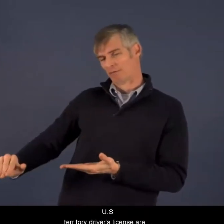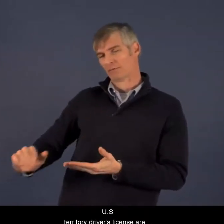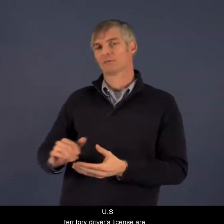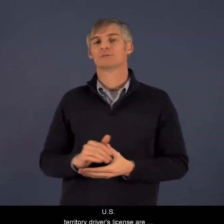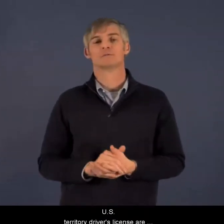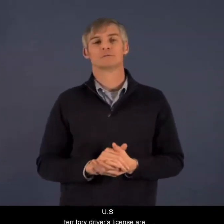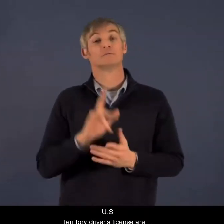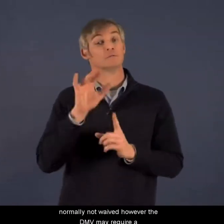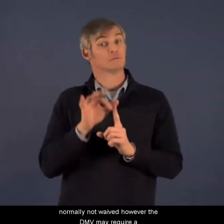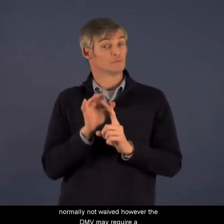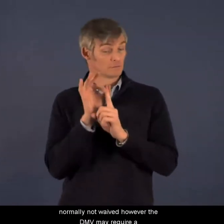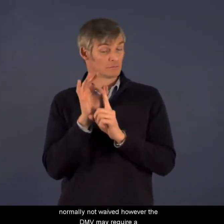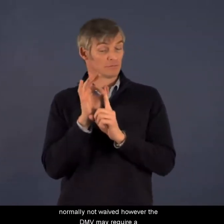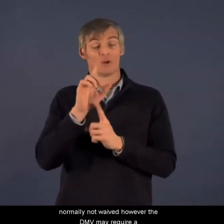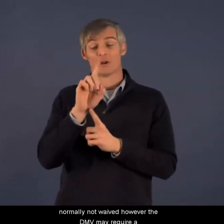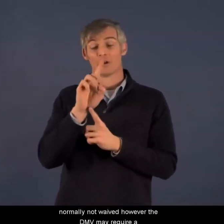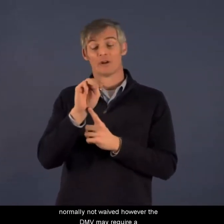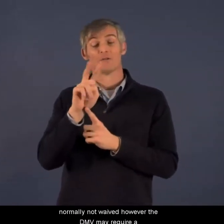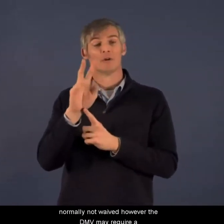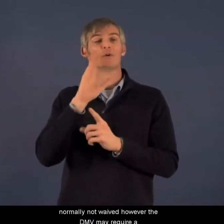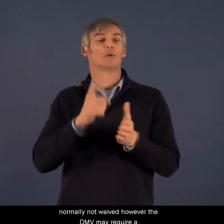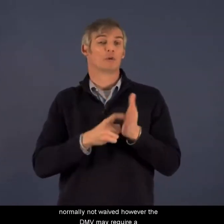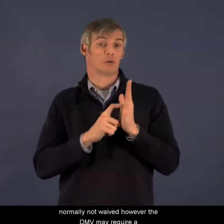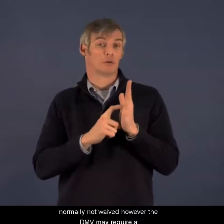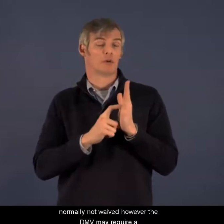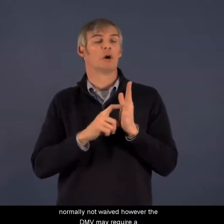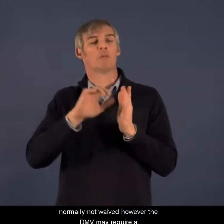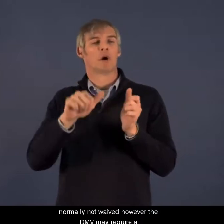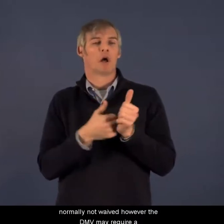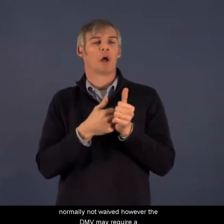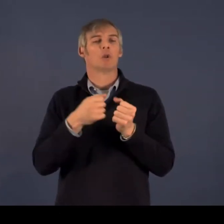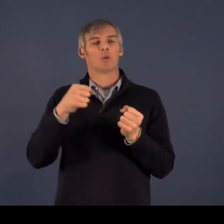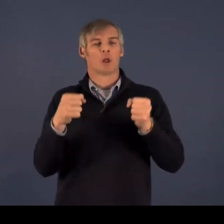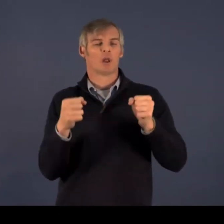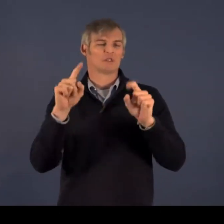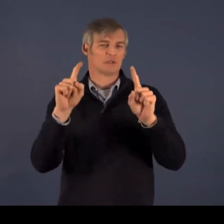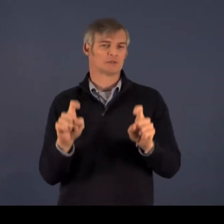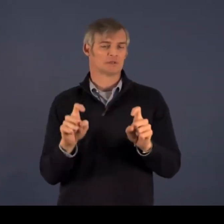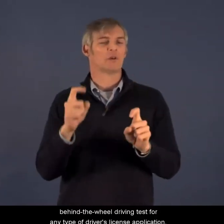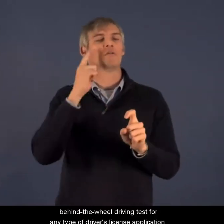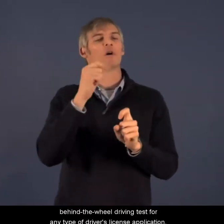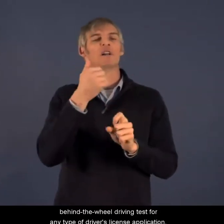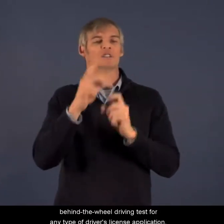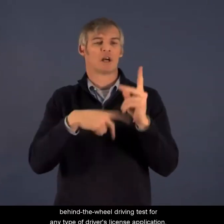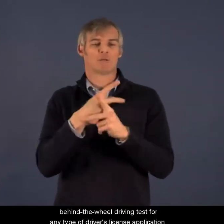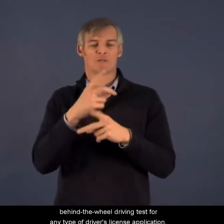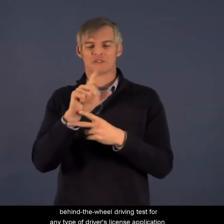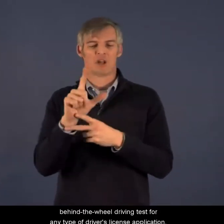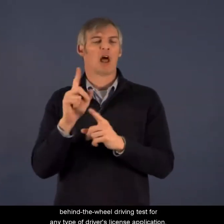are normally not waived. However, the DMV may require a behind-the-wheel driving test for any type